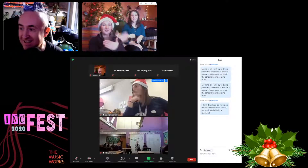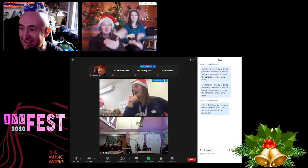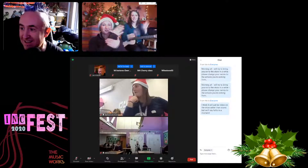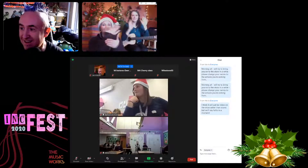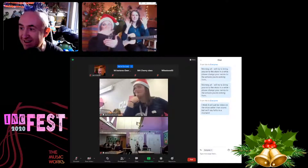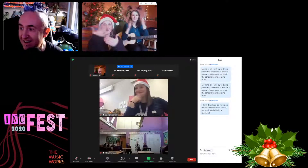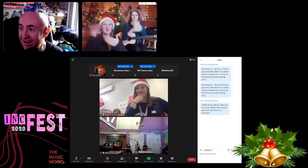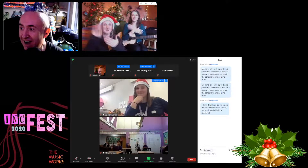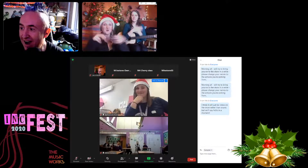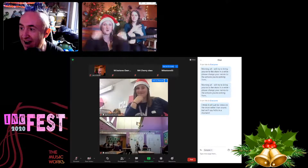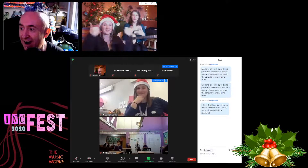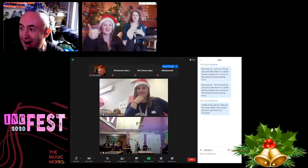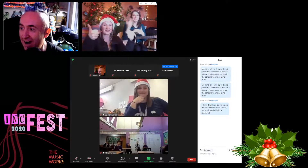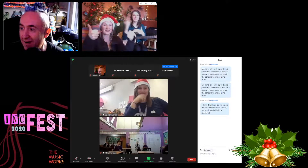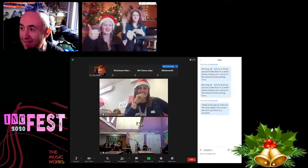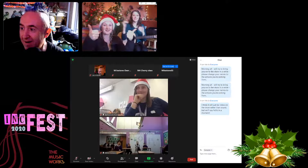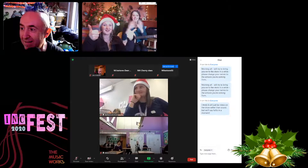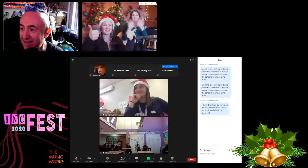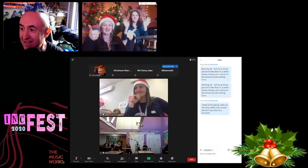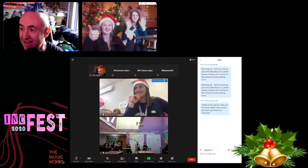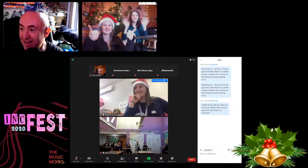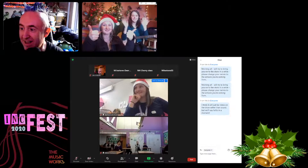fantastic. Let me see. They're the two